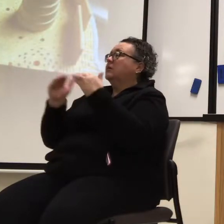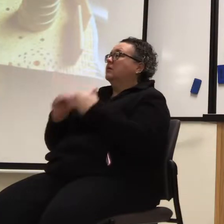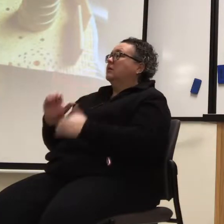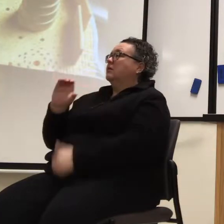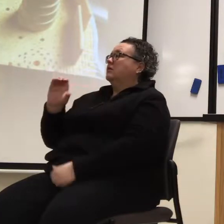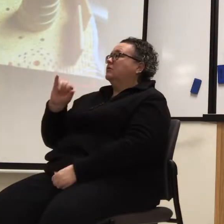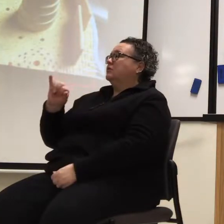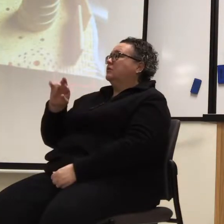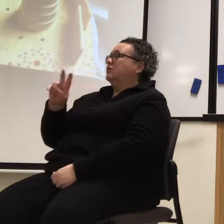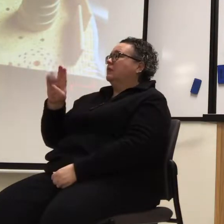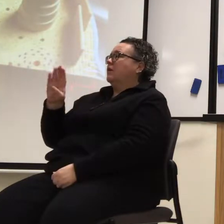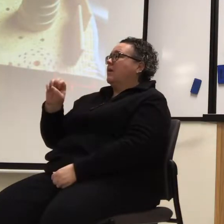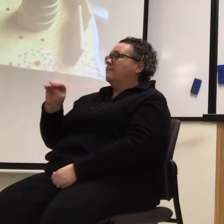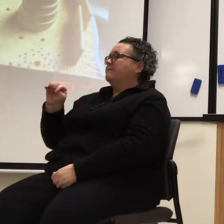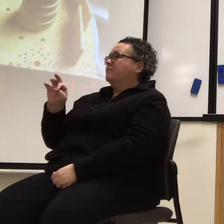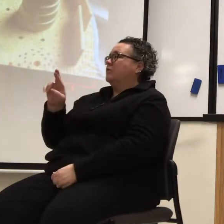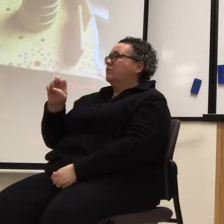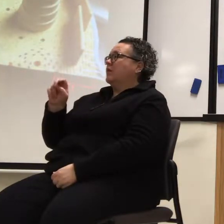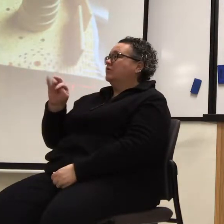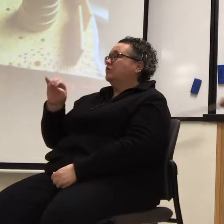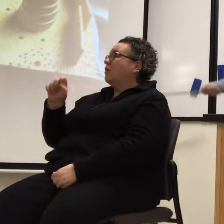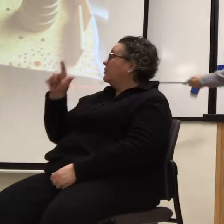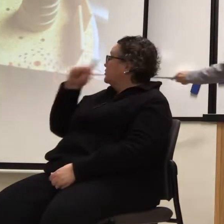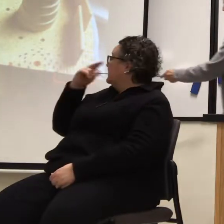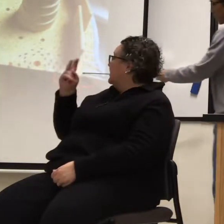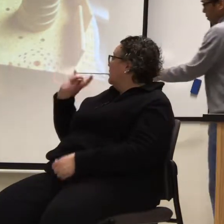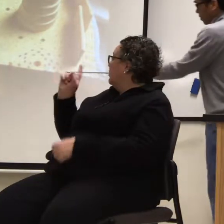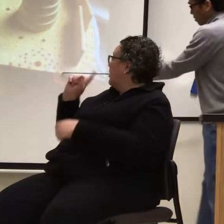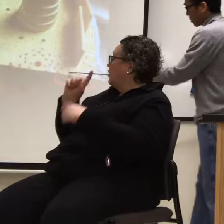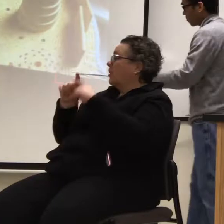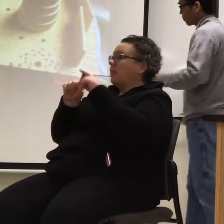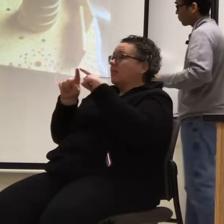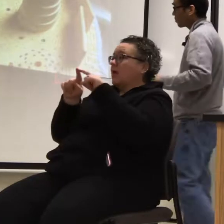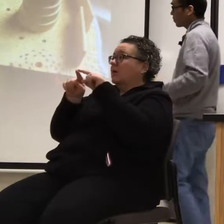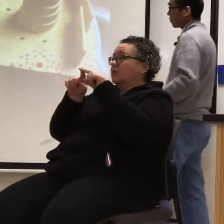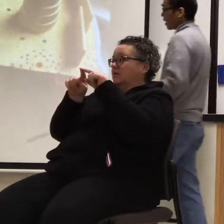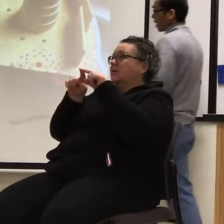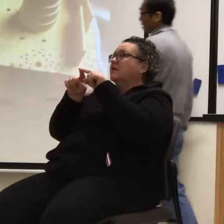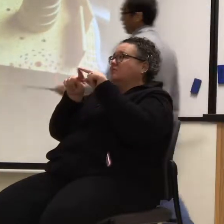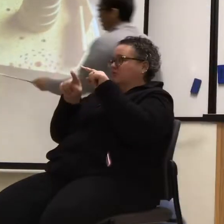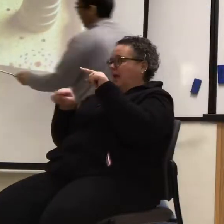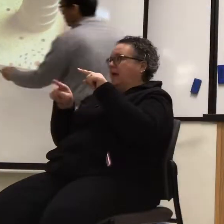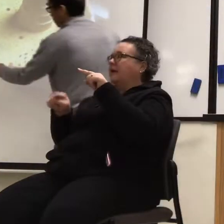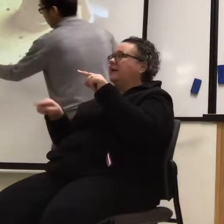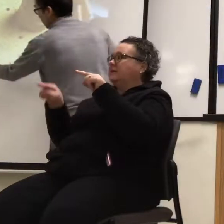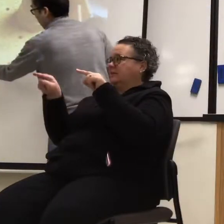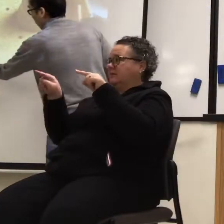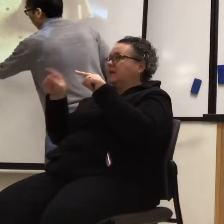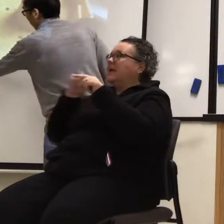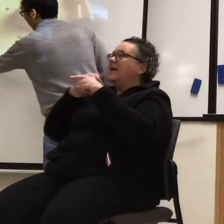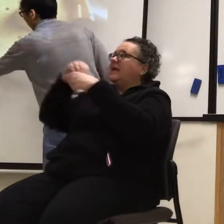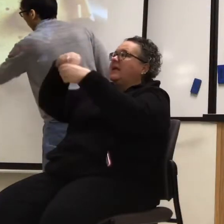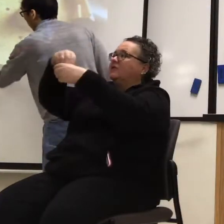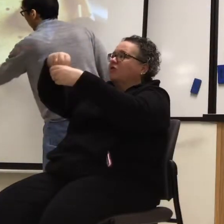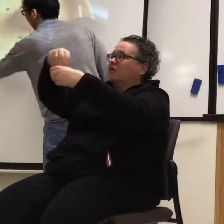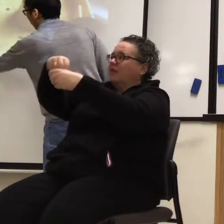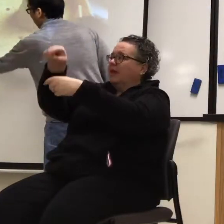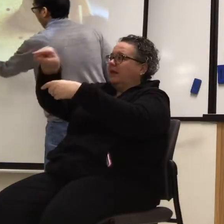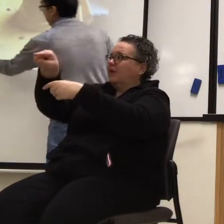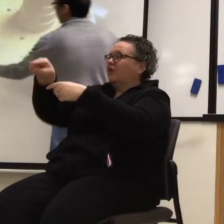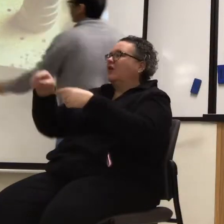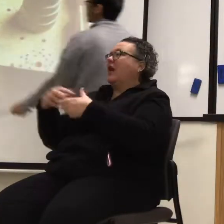Circumferential lamella. You see where I put the brackets? Like externally here and internally there.